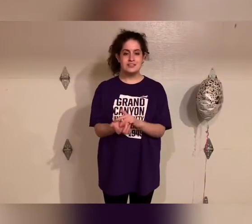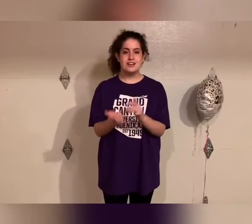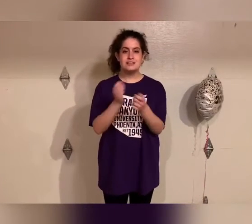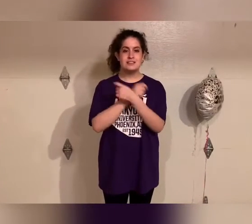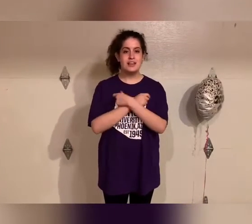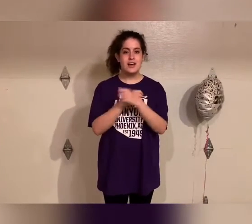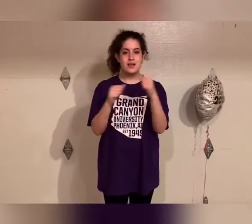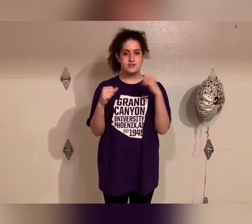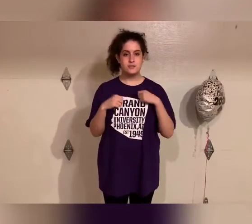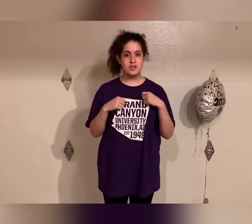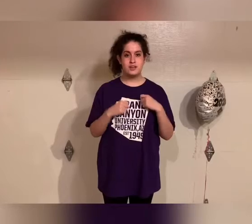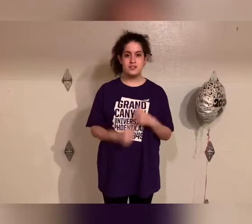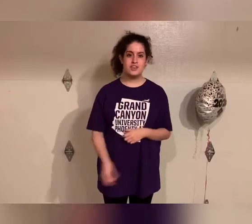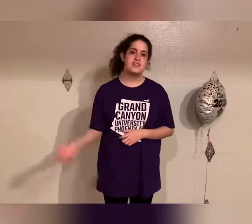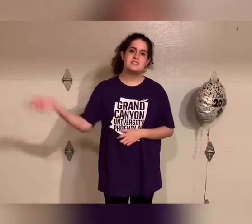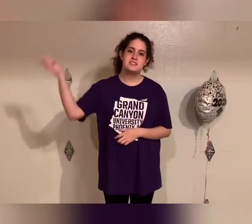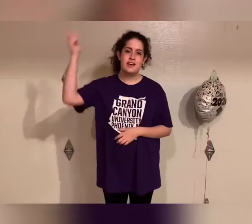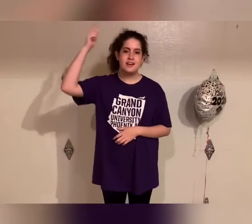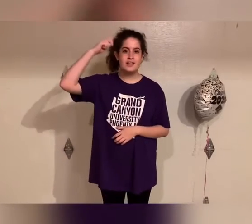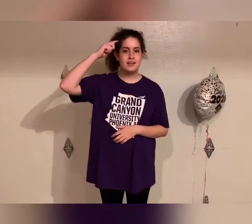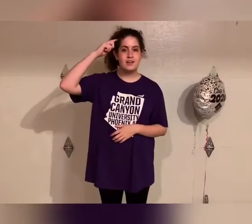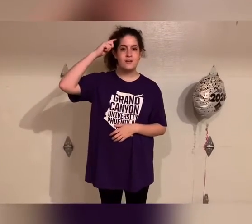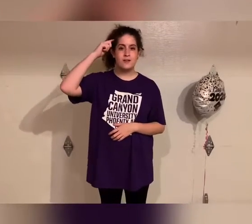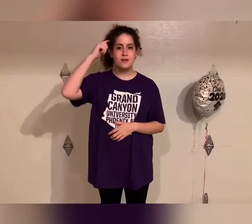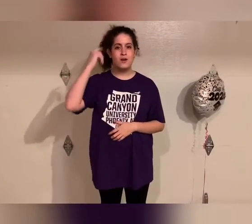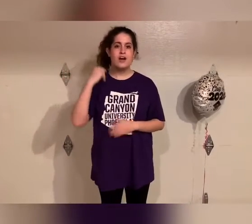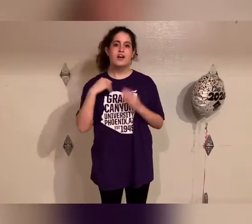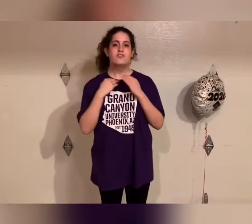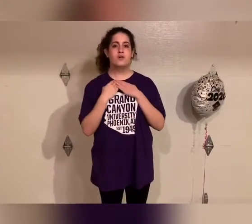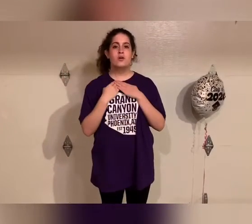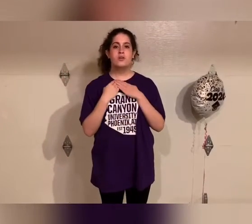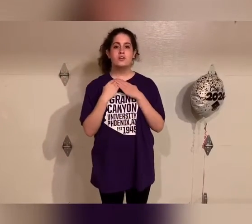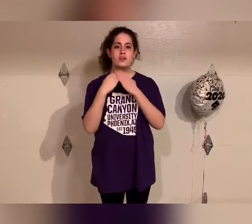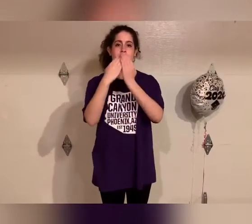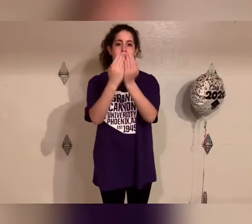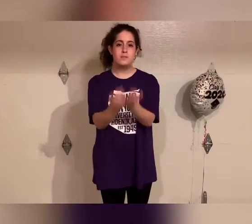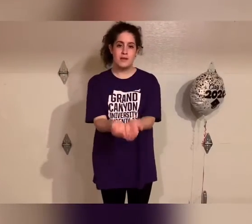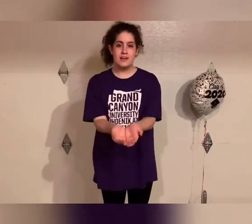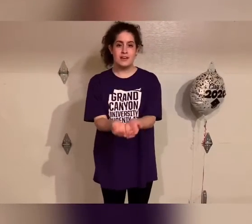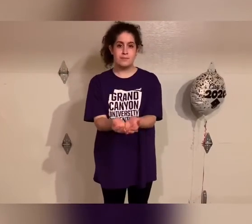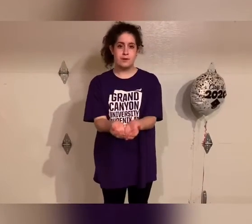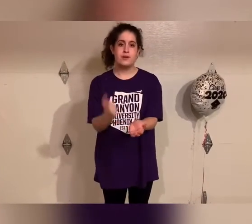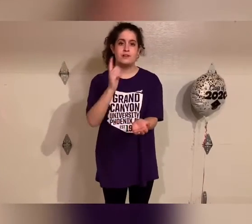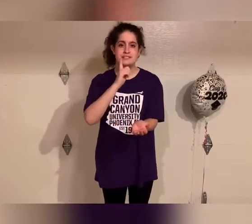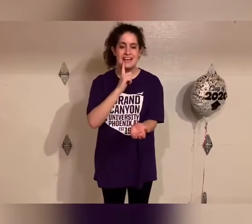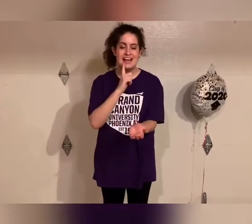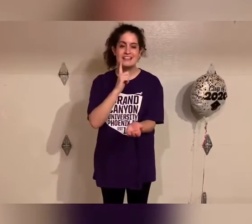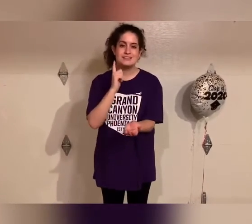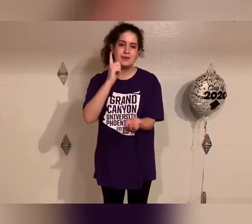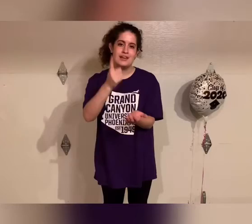Jesus loves me, this I know, for the Bible tells me